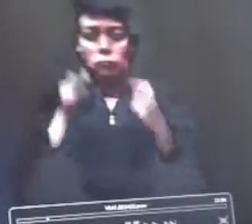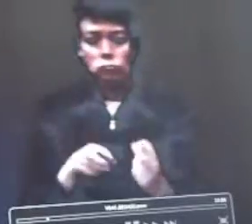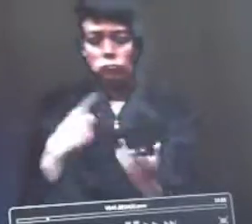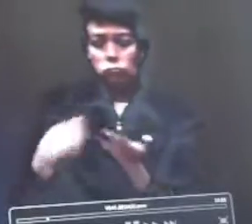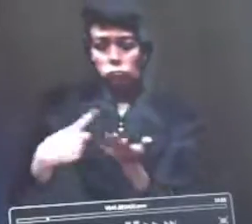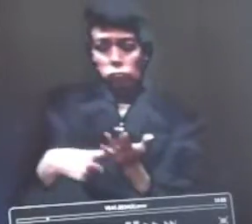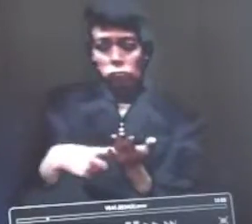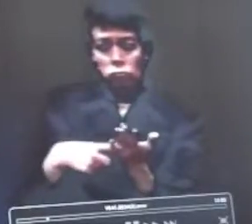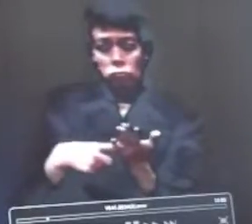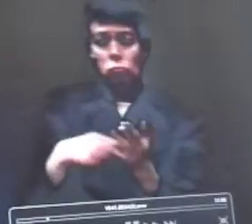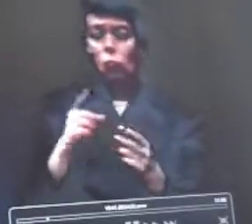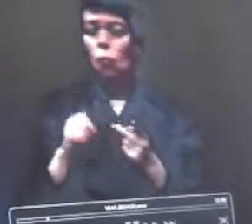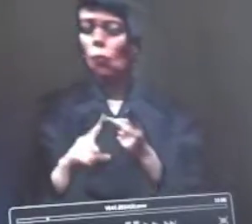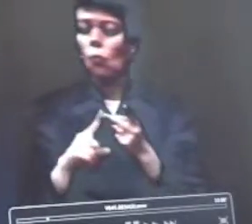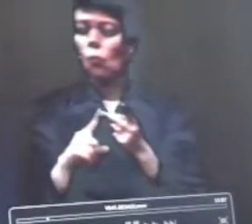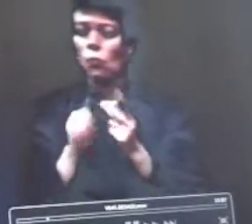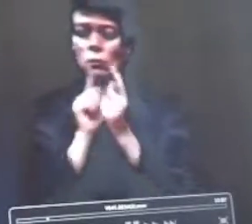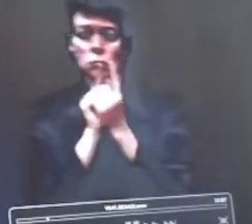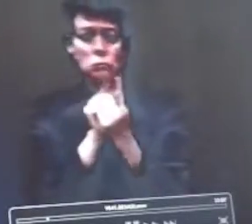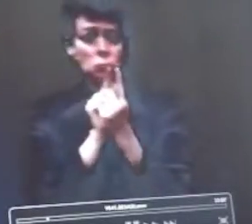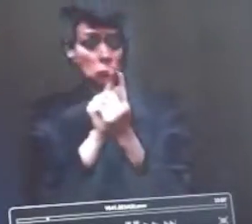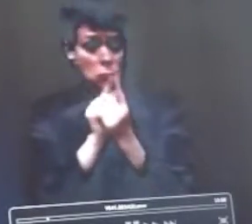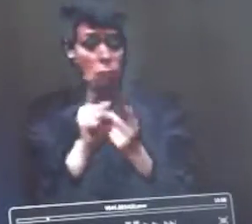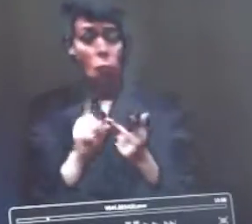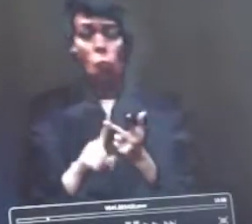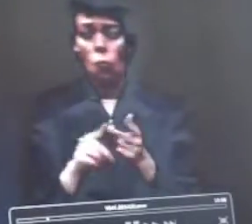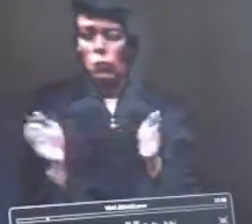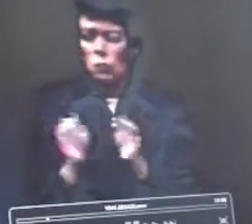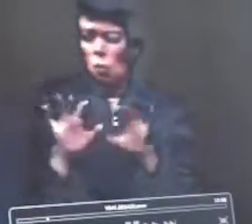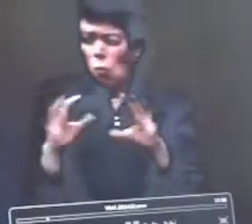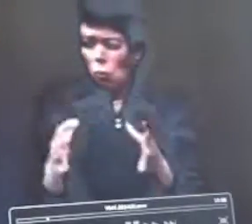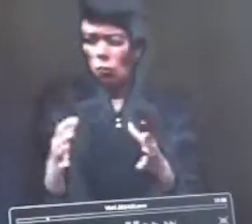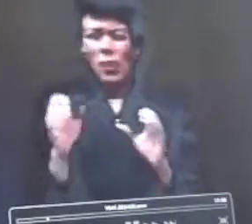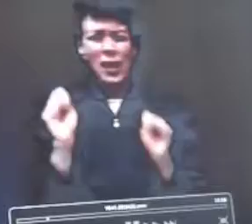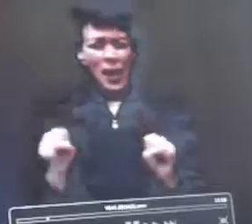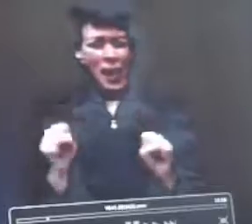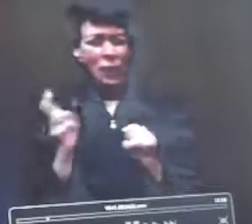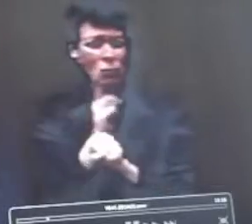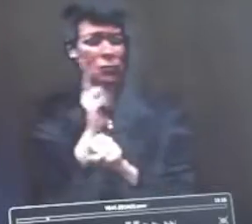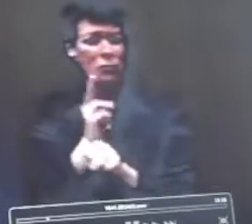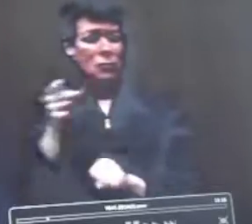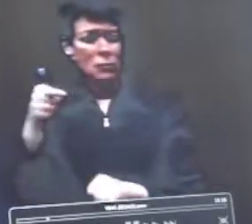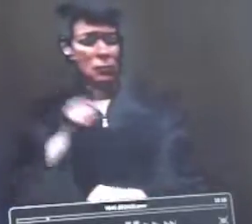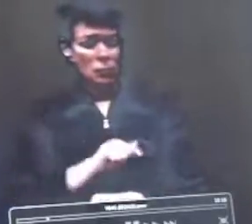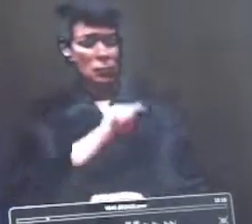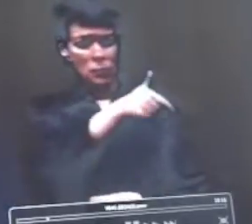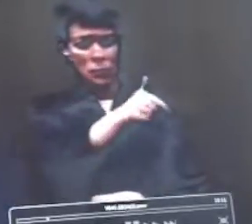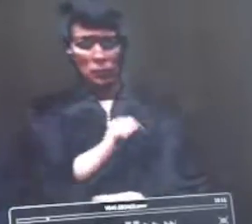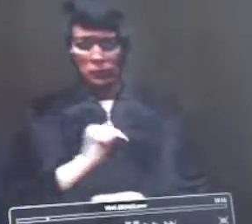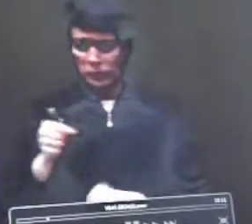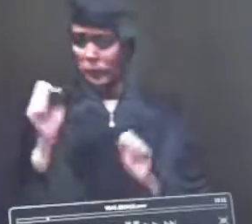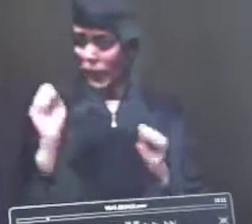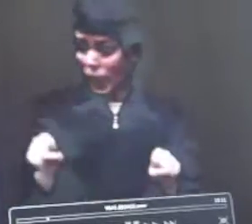education, discussing one-on-one with a student, or even in a small group, you can use consecutive